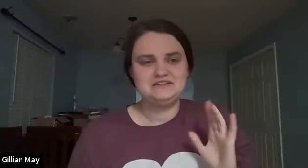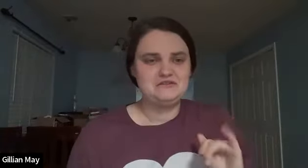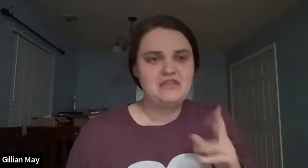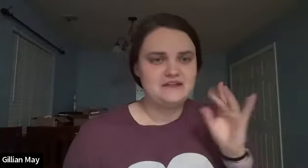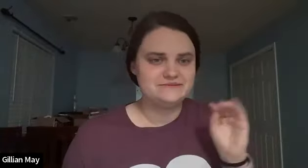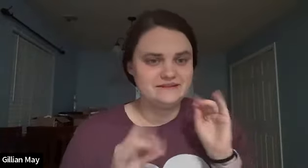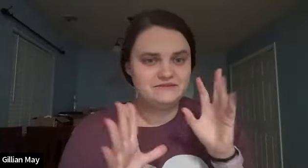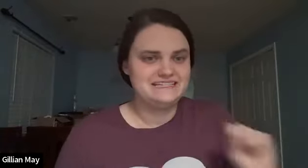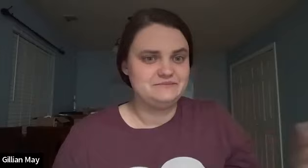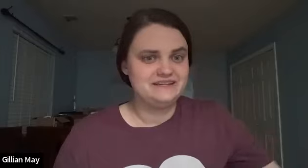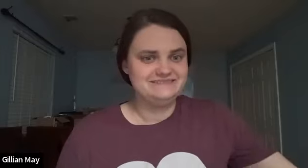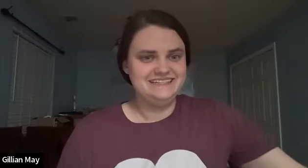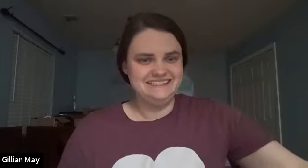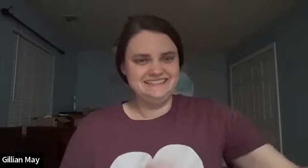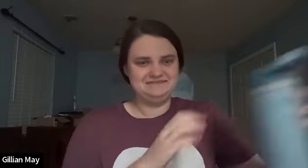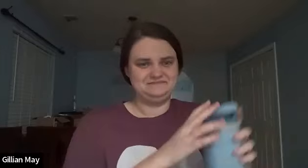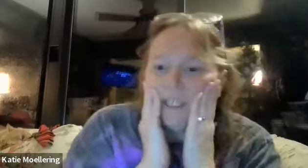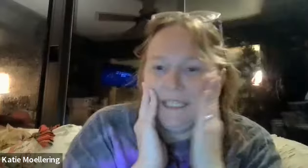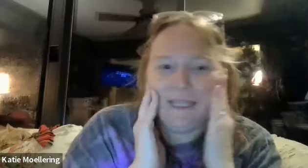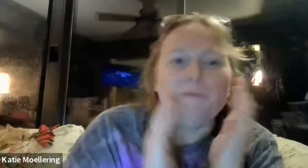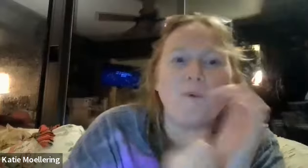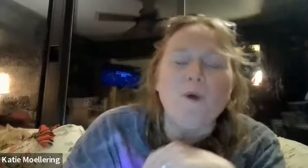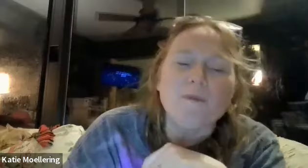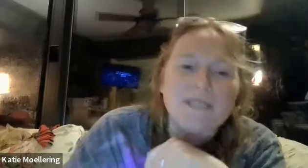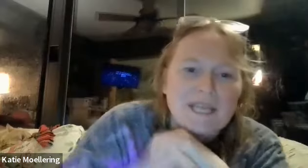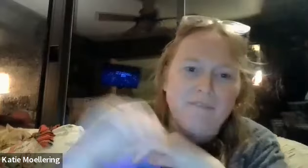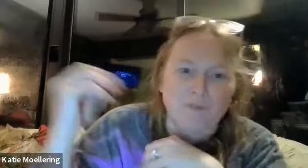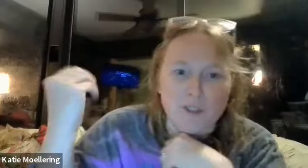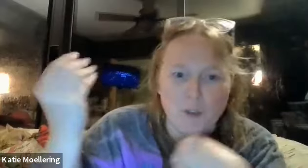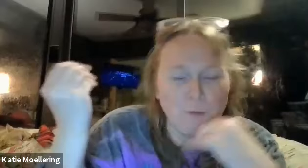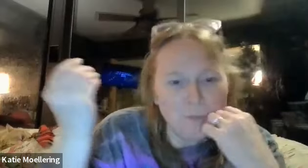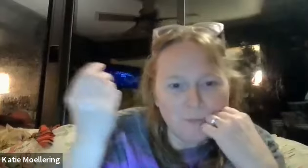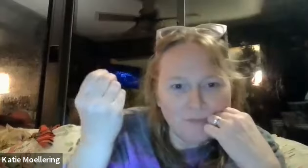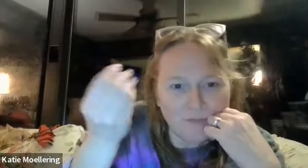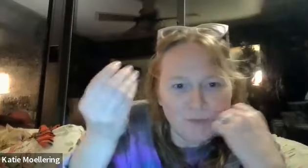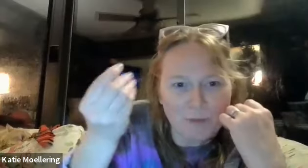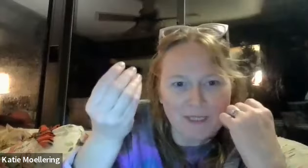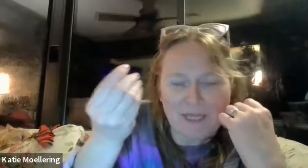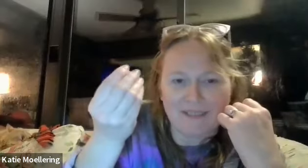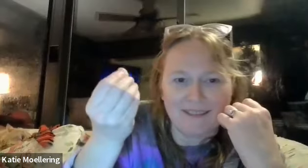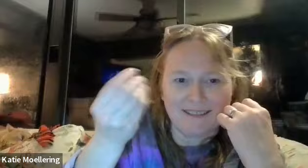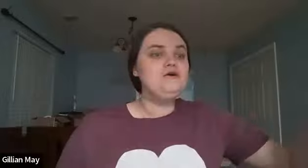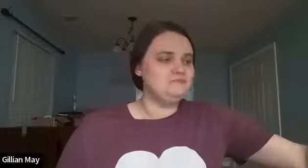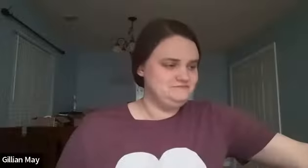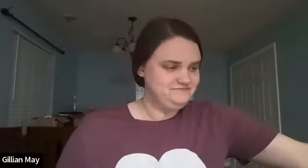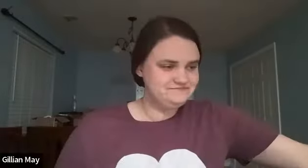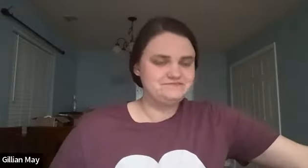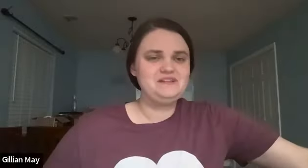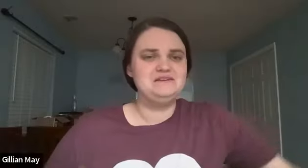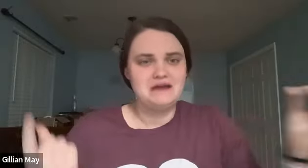little, I thought it'd be a little funny tidbit. Hey, Gillian, what was Yes. the sign for do? You went like, Oh,